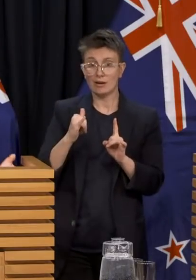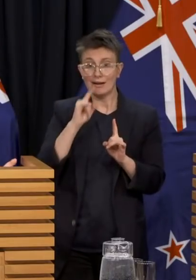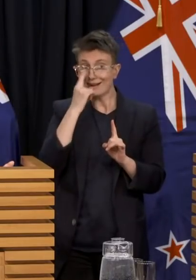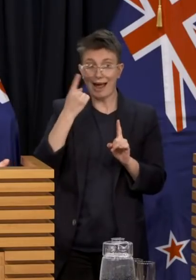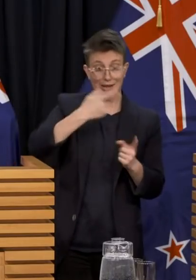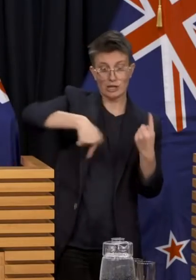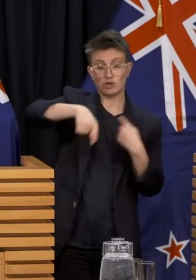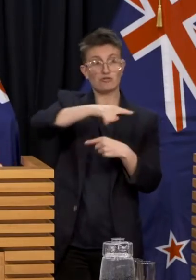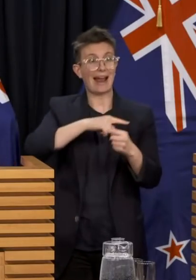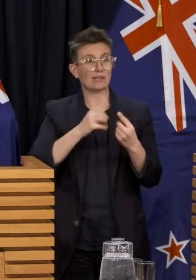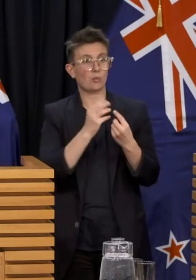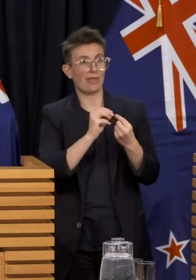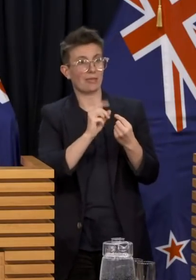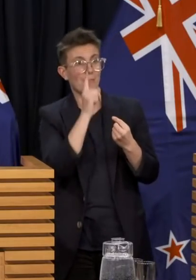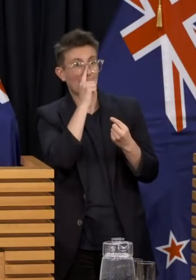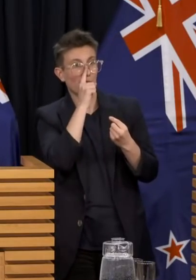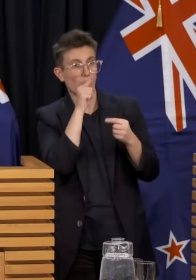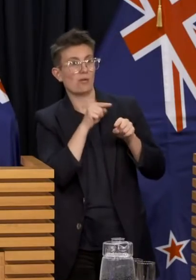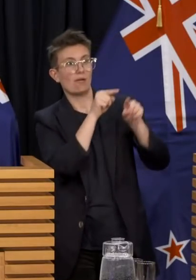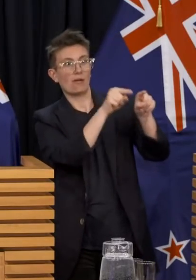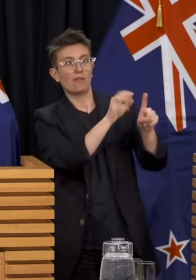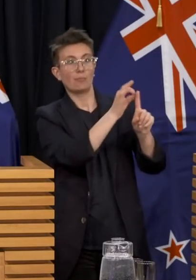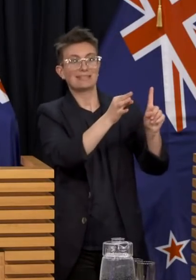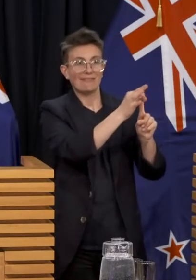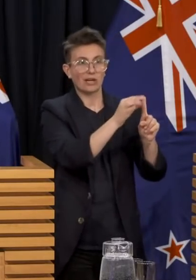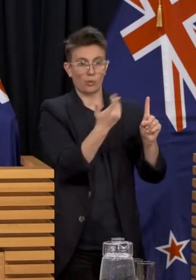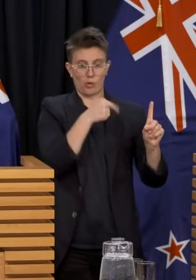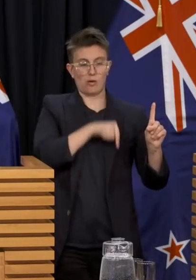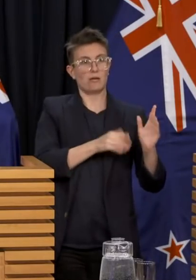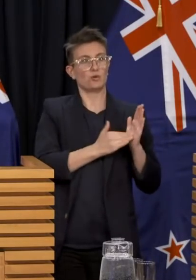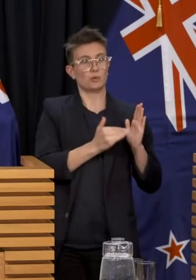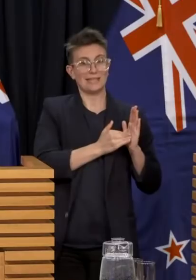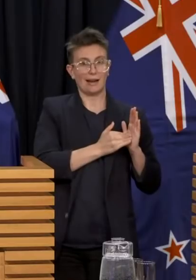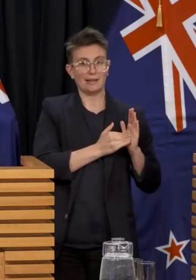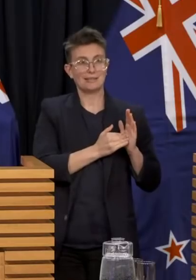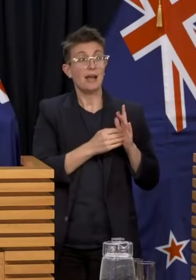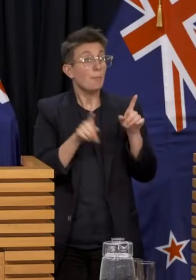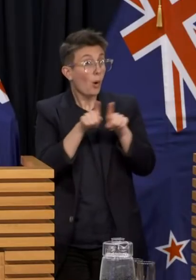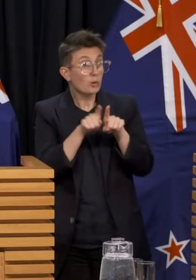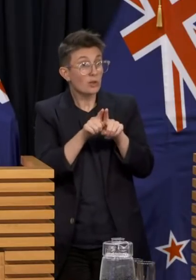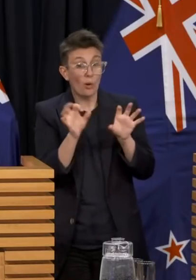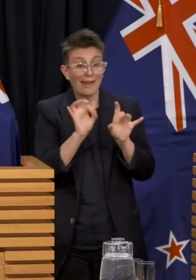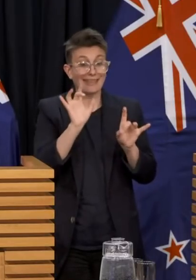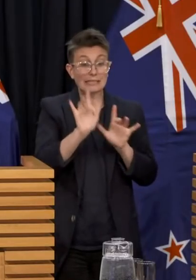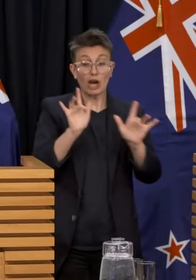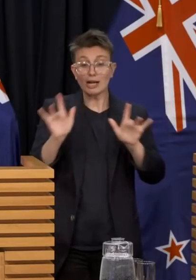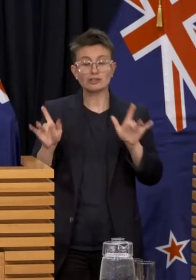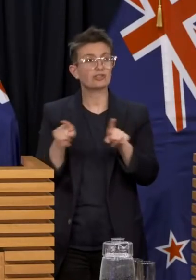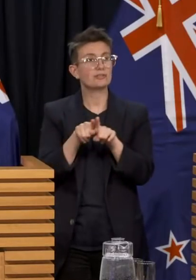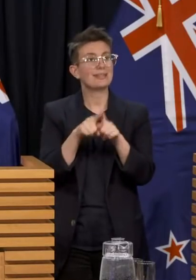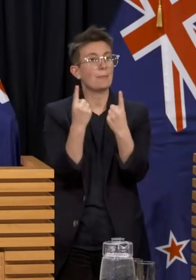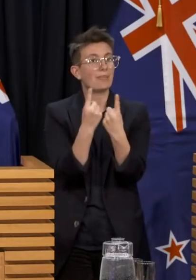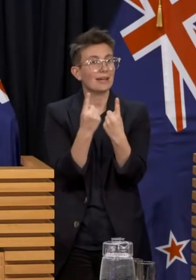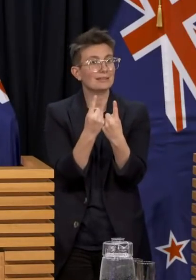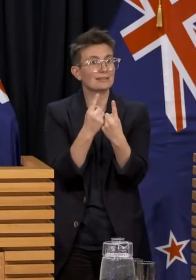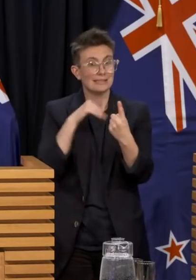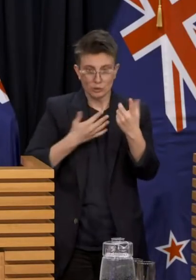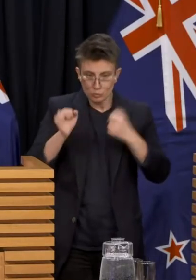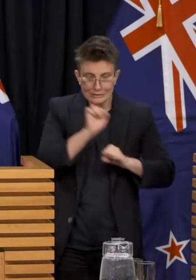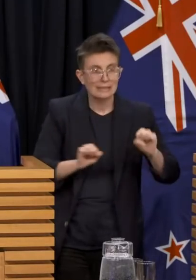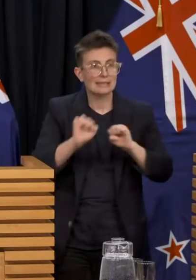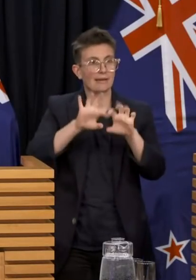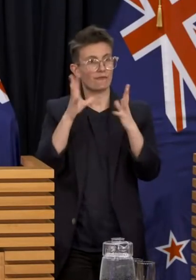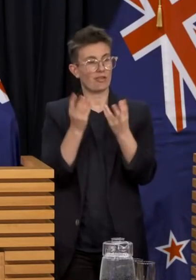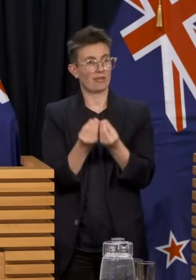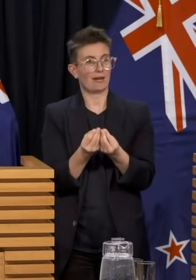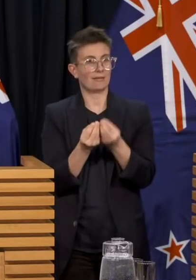same surfaces. That's the level of rigour that we need. It's not the only thing. We have to have in place a legal arrangement, protocols